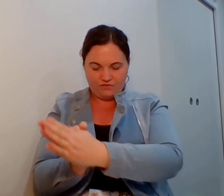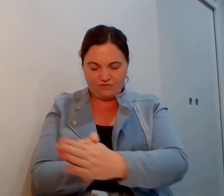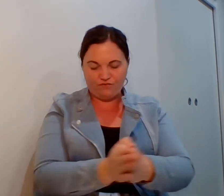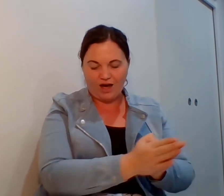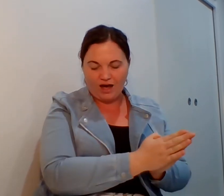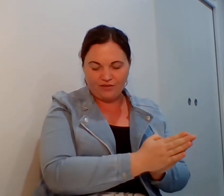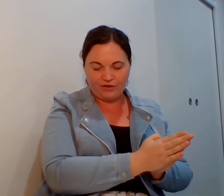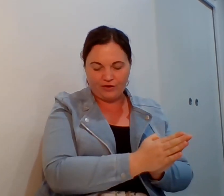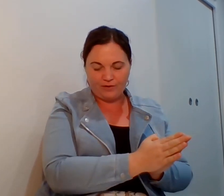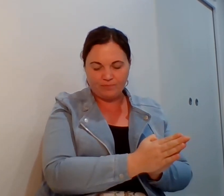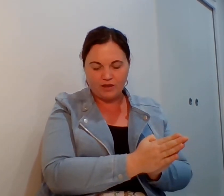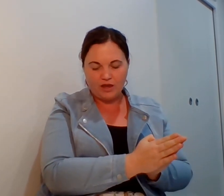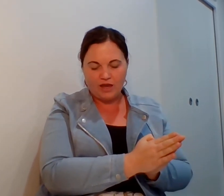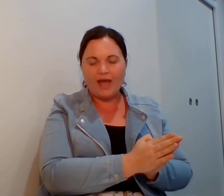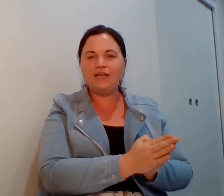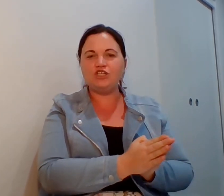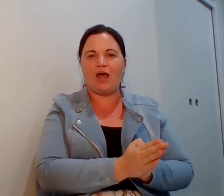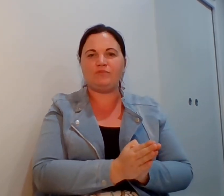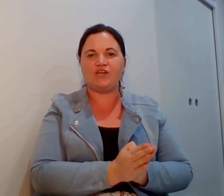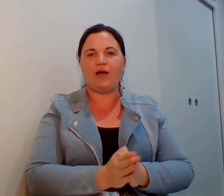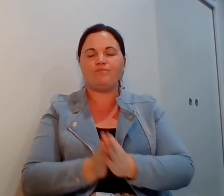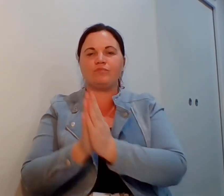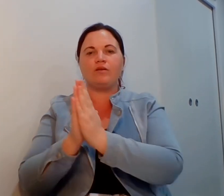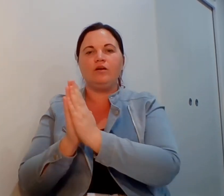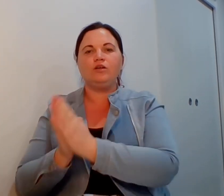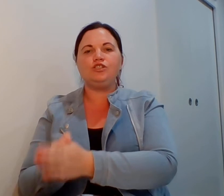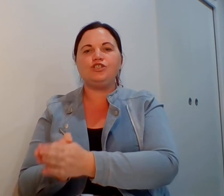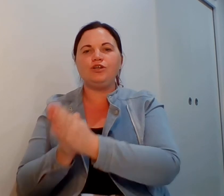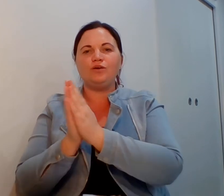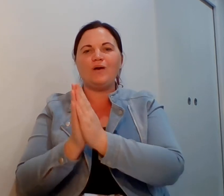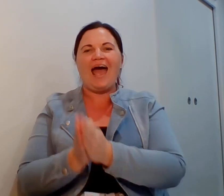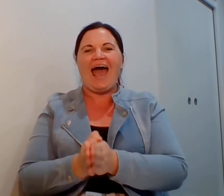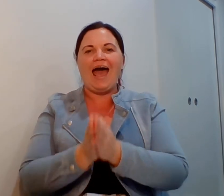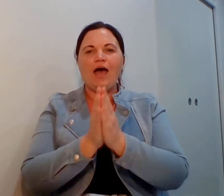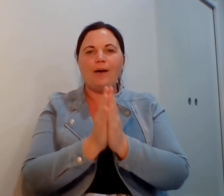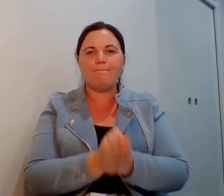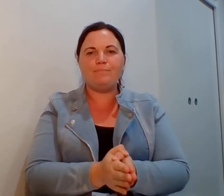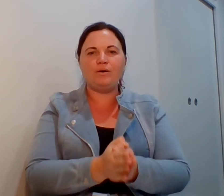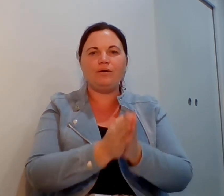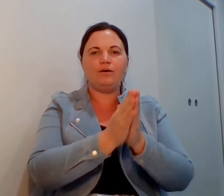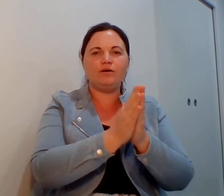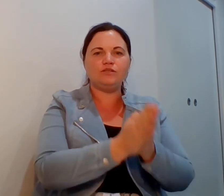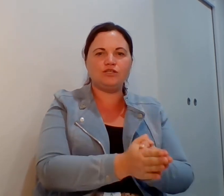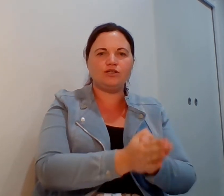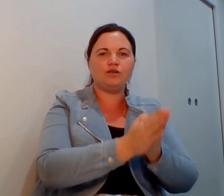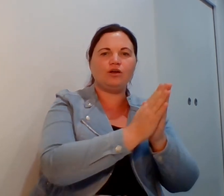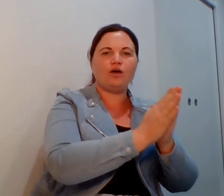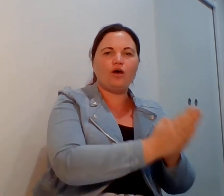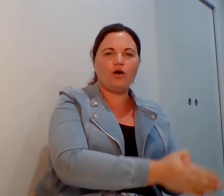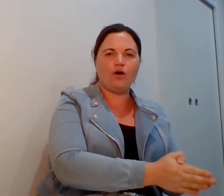Father. And chapter. Chapter.-a-p-t-r.